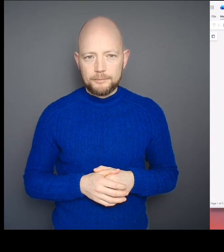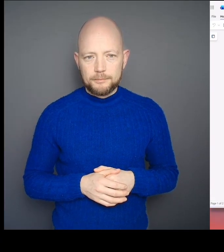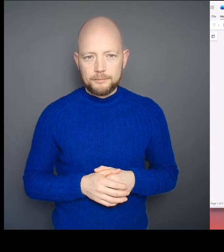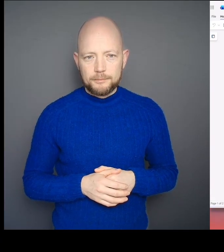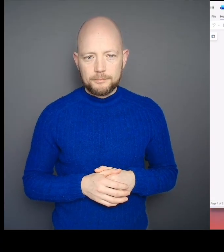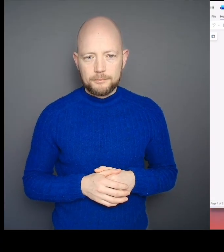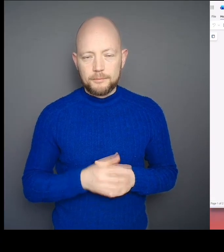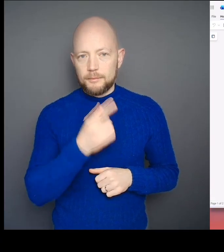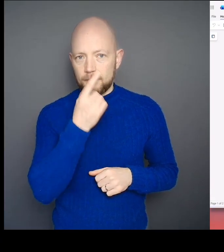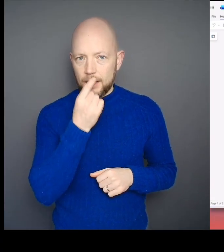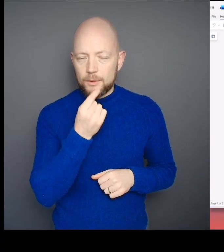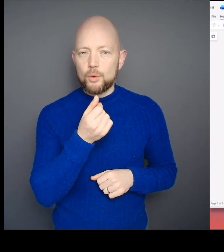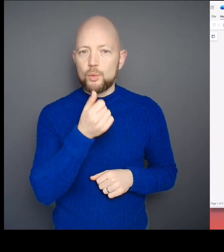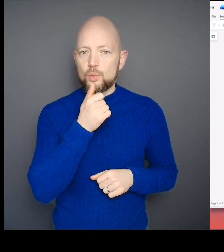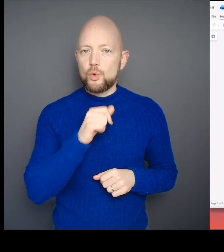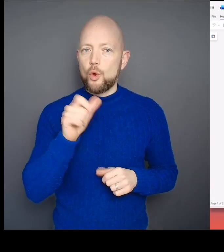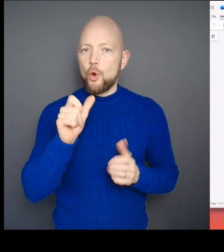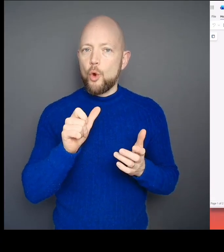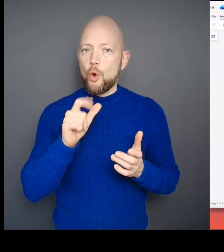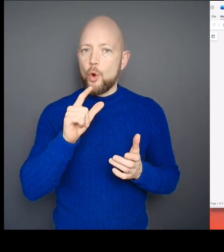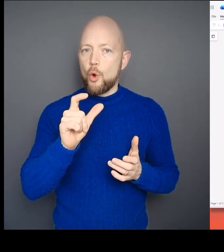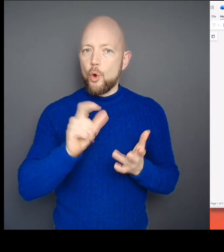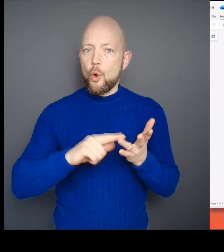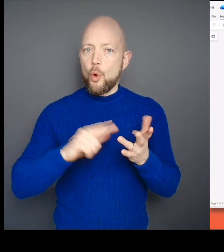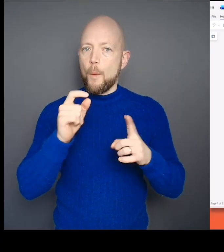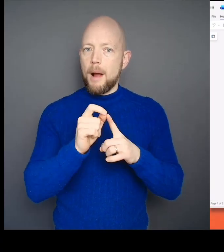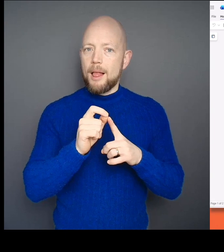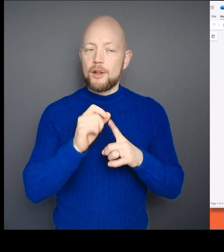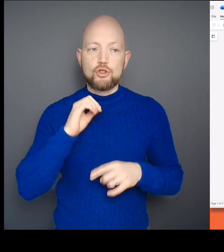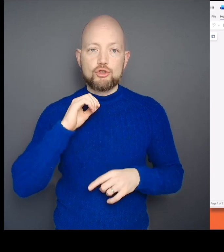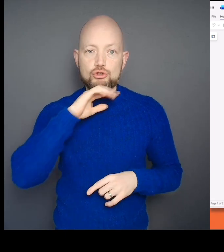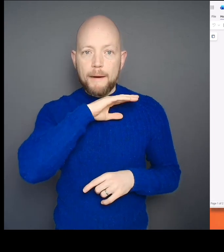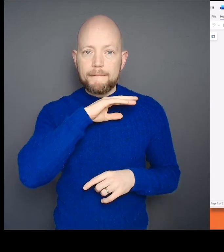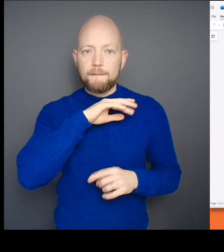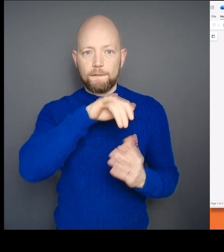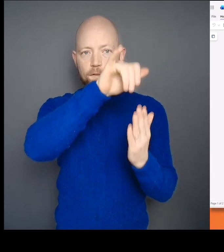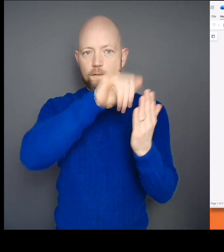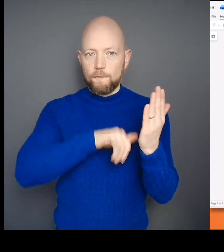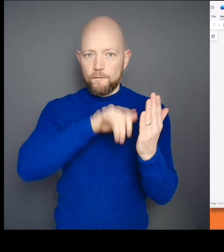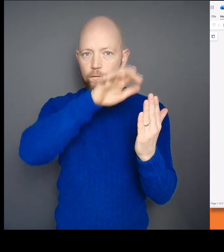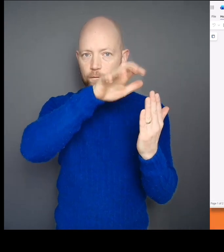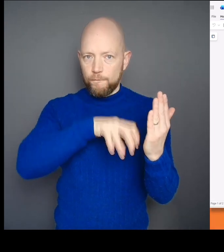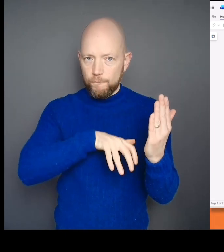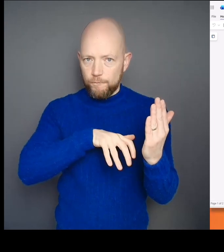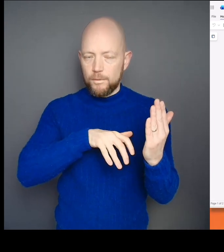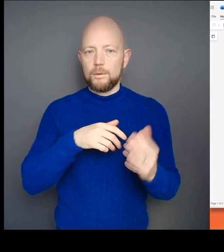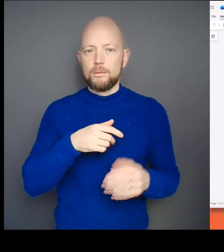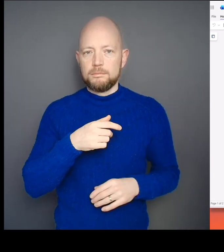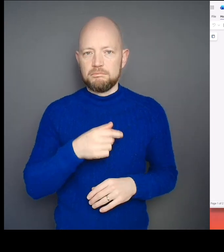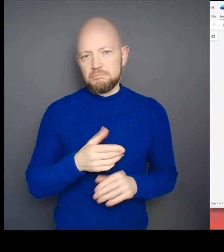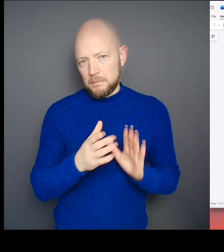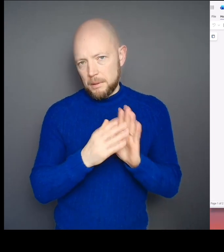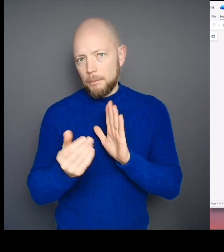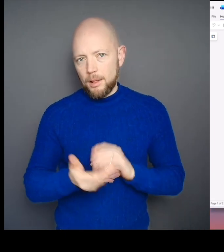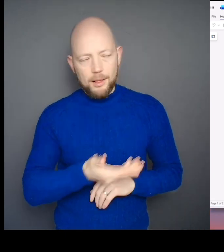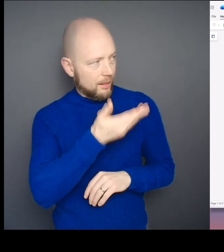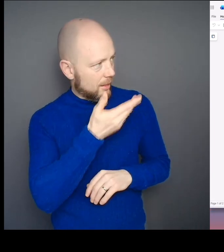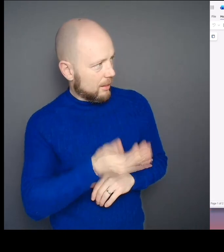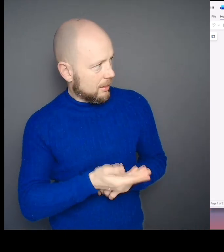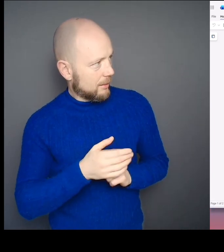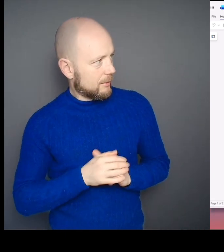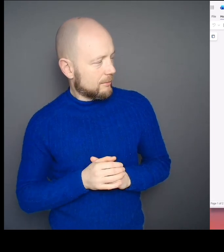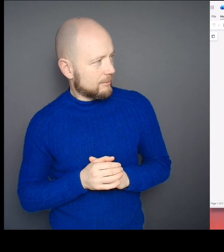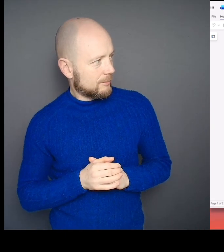This is quite cool. So if I've got, for instance, logistics and preparation, I could highlight this. The